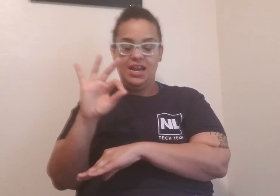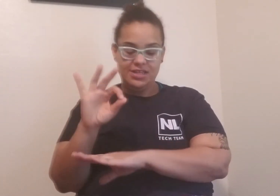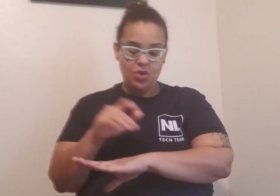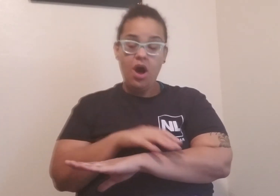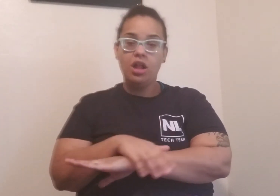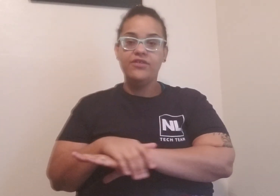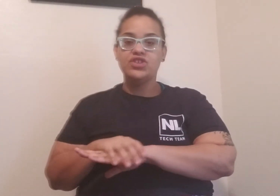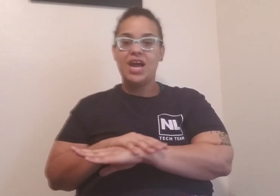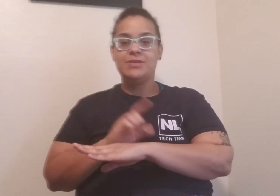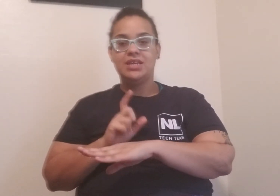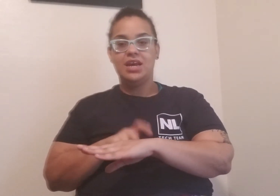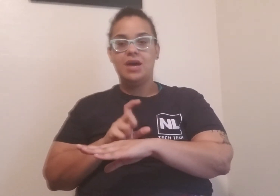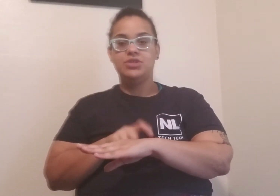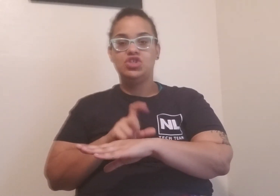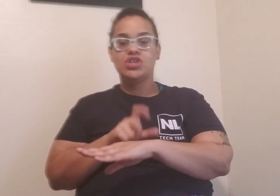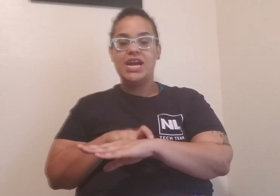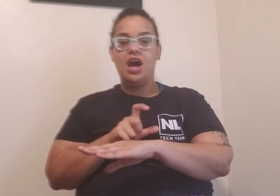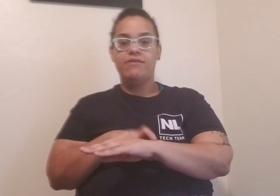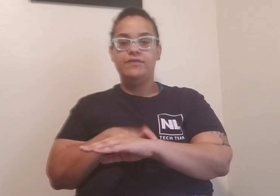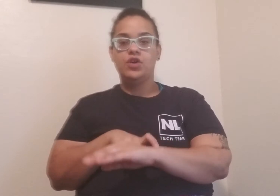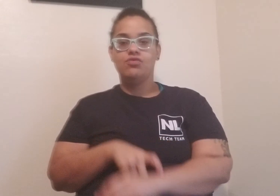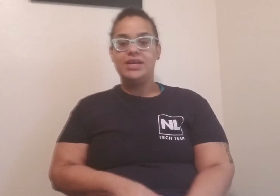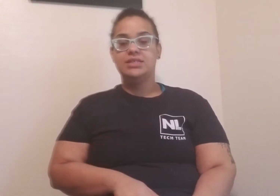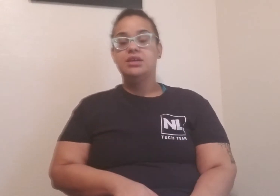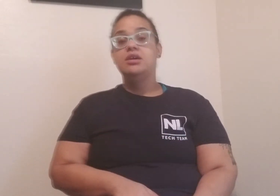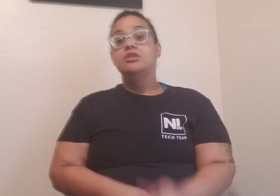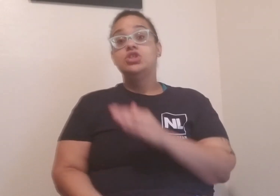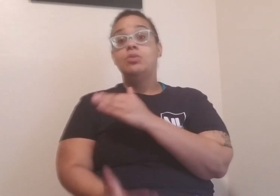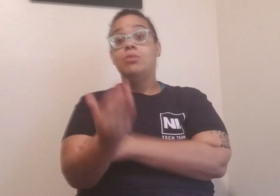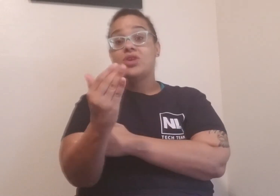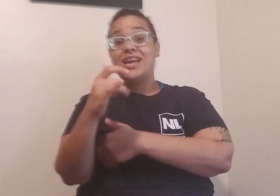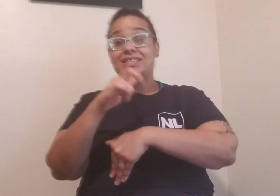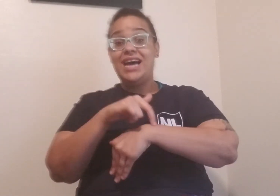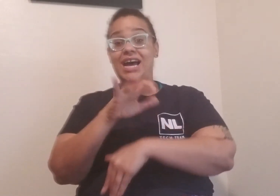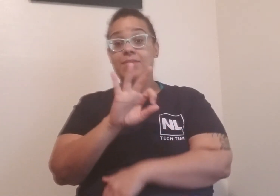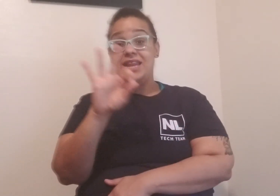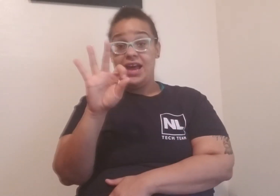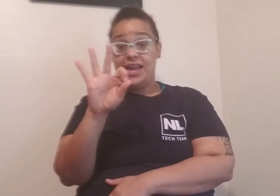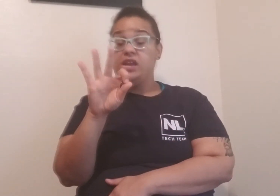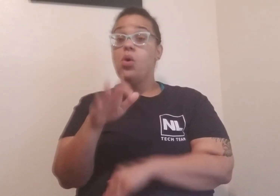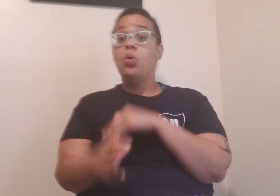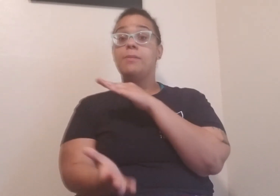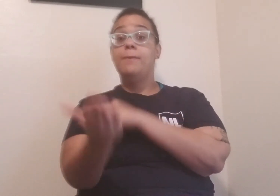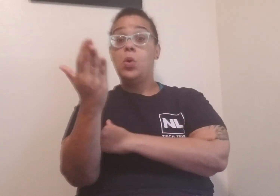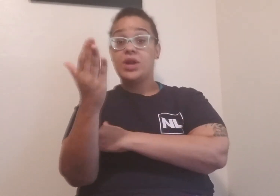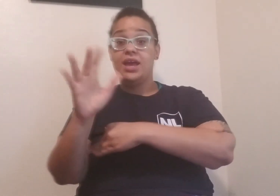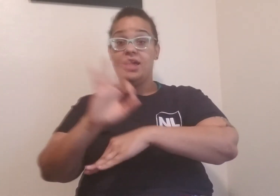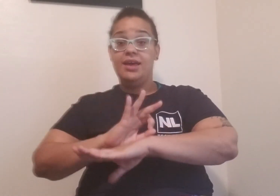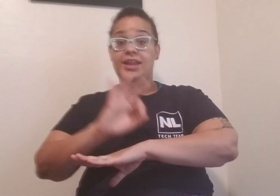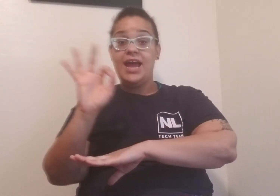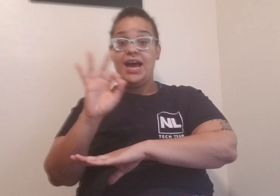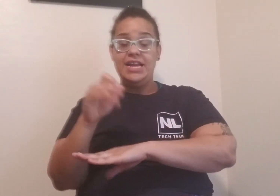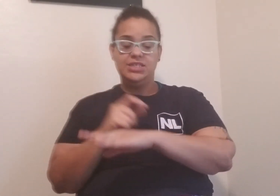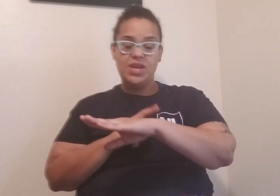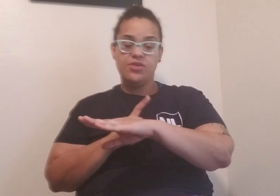So all of your time is going to come straight off of your wrist. So morning time 9 or morning 9. So either if you